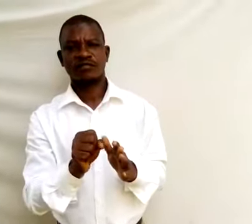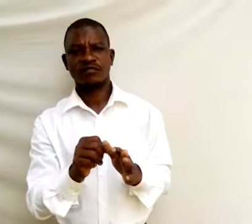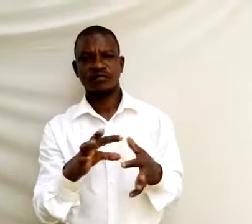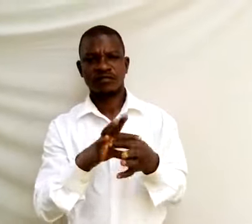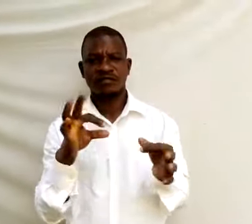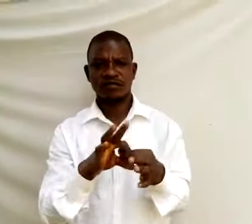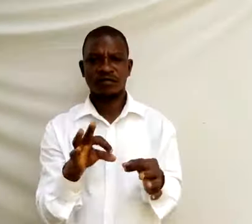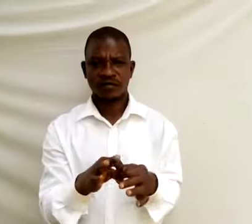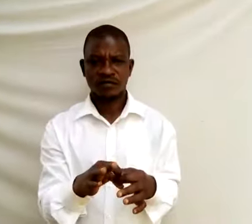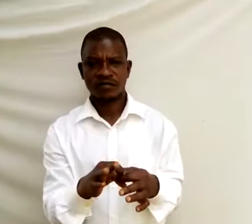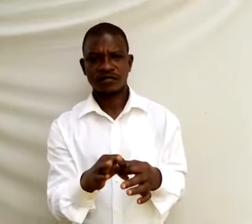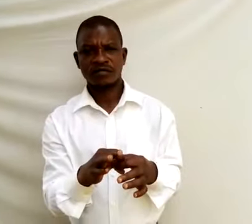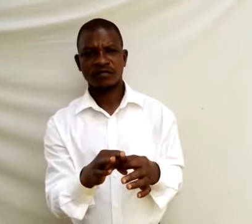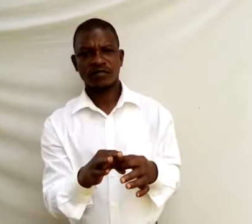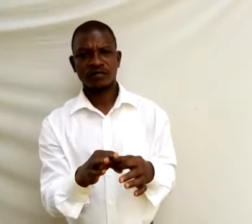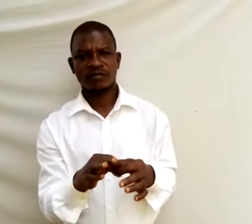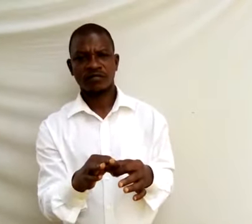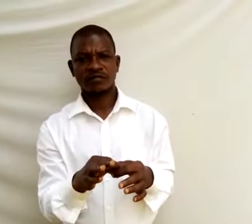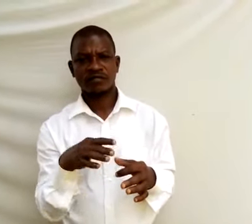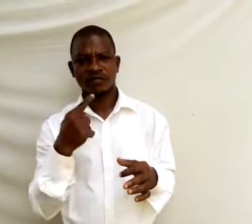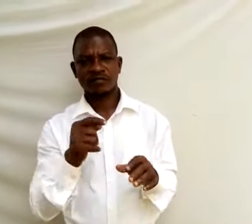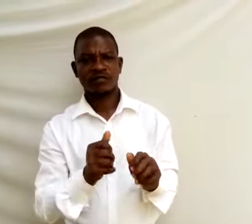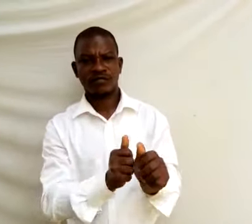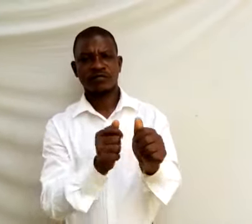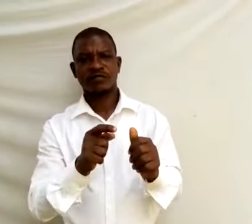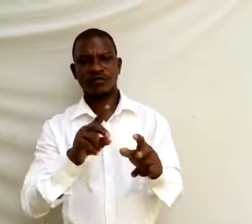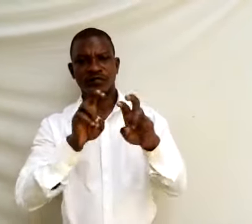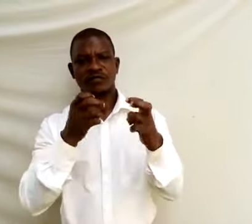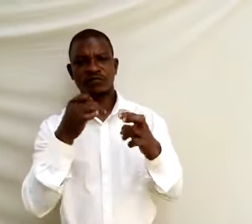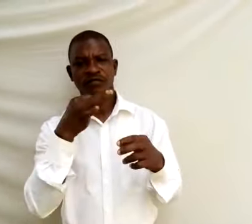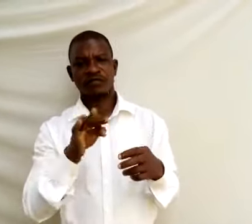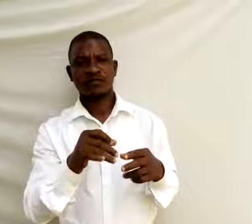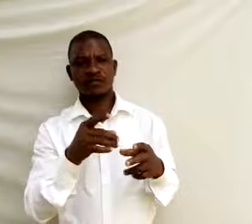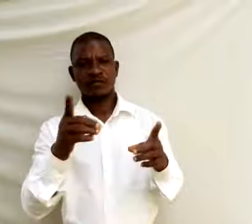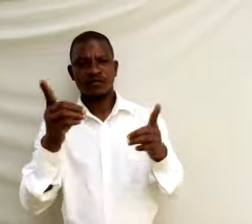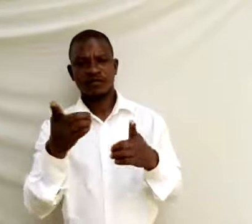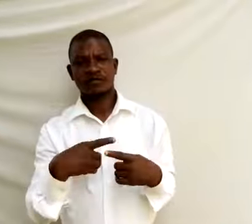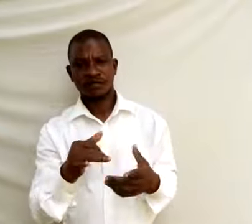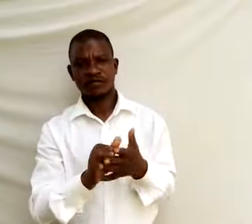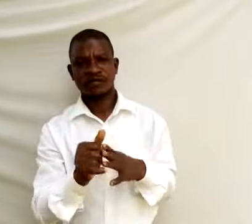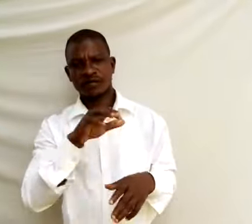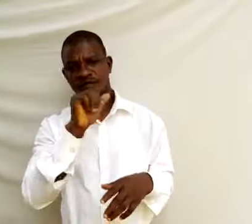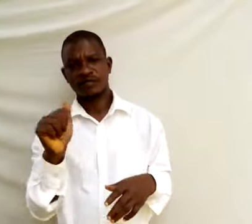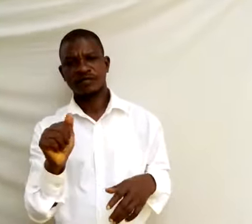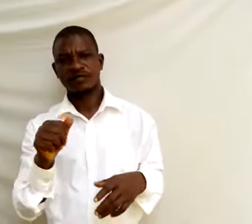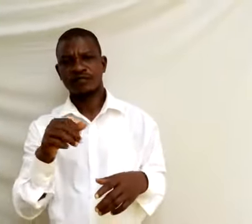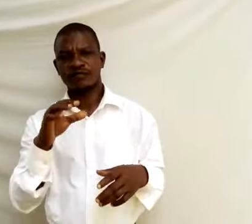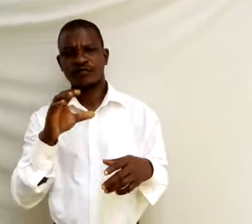explain the following types of demand. A. Competitive